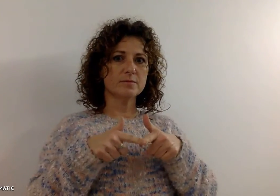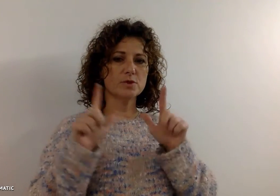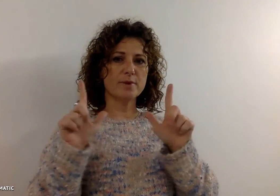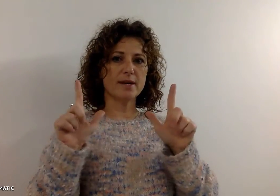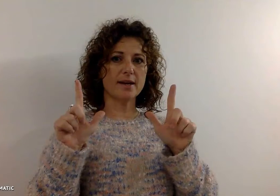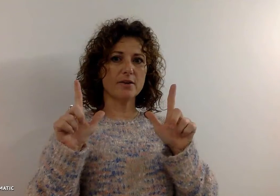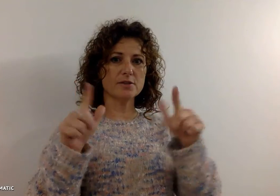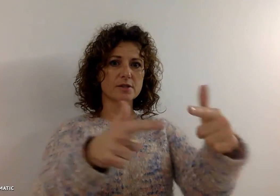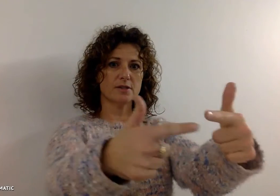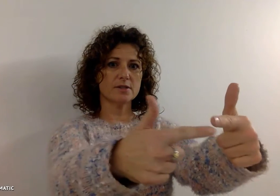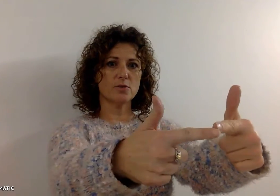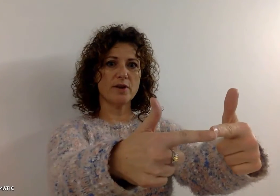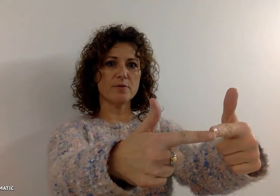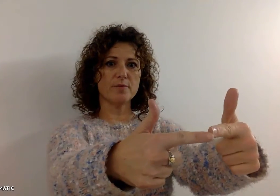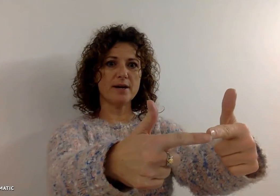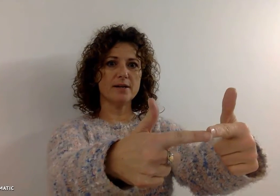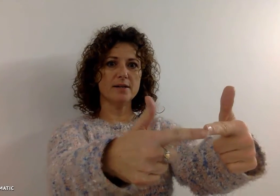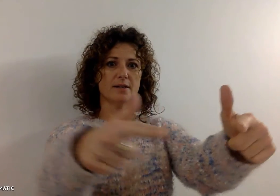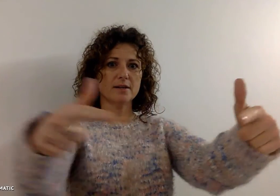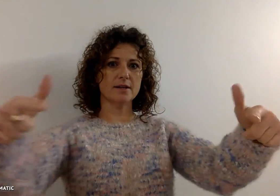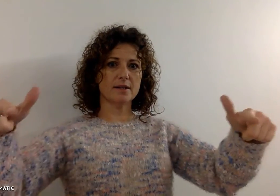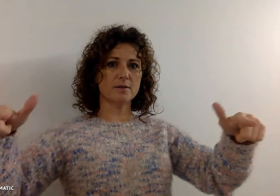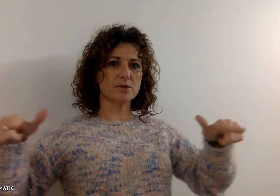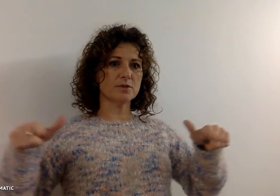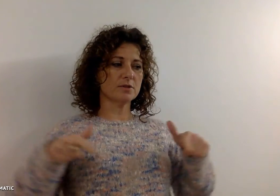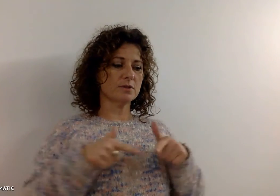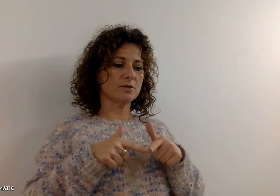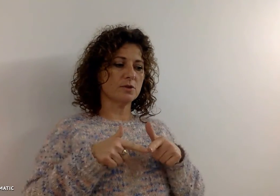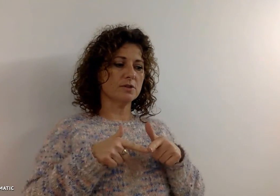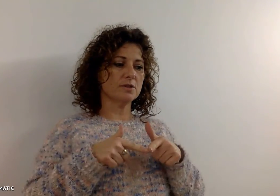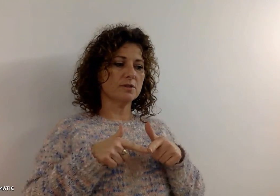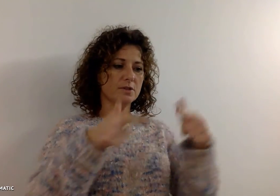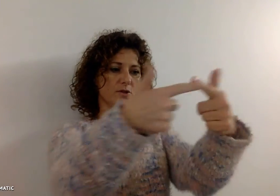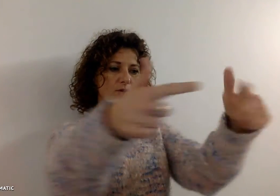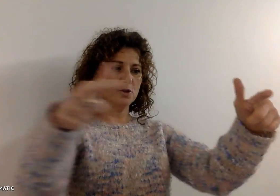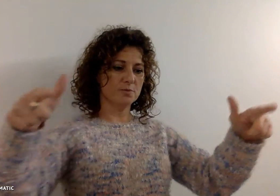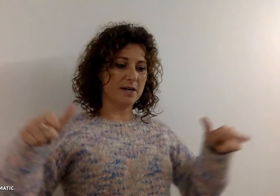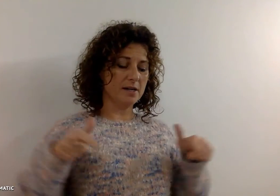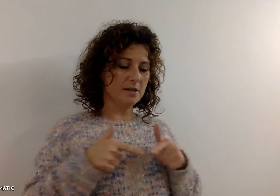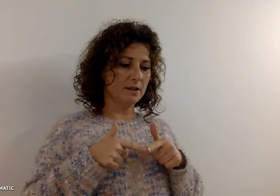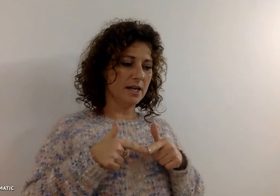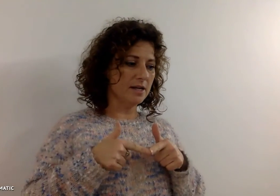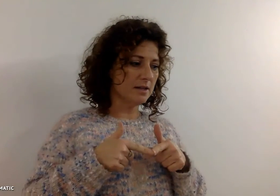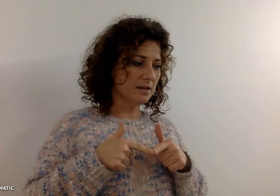So you're making L's. Start away from your body and it comes towards your body. Lake.